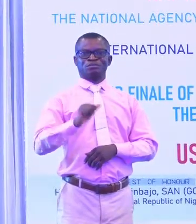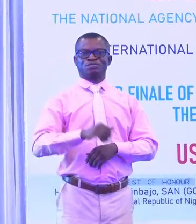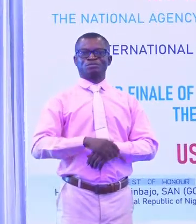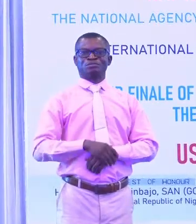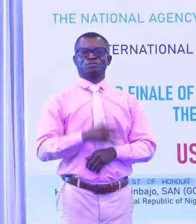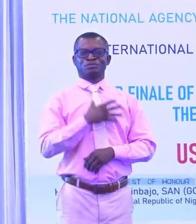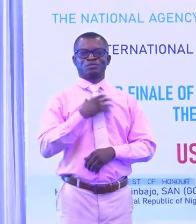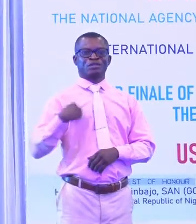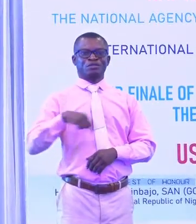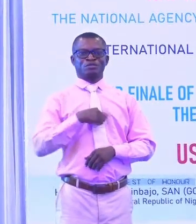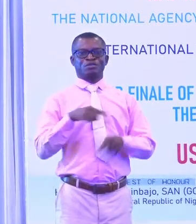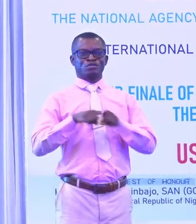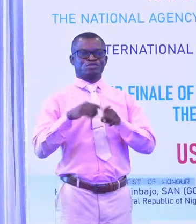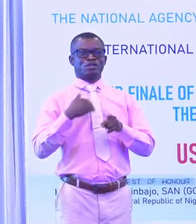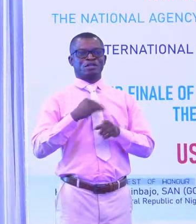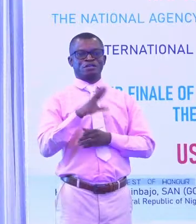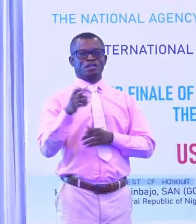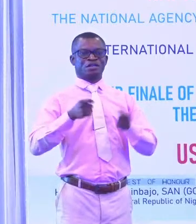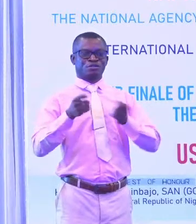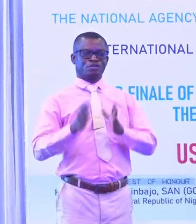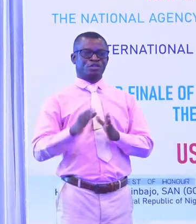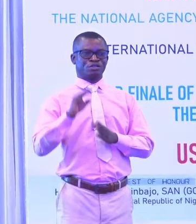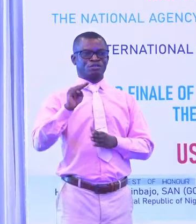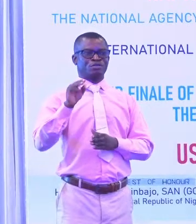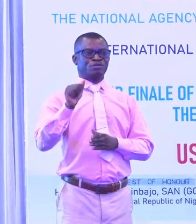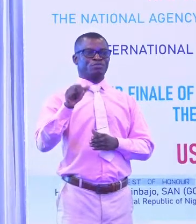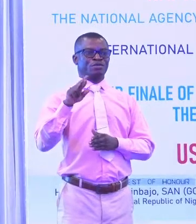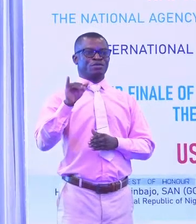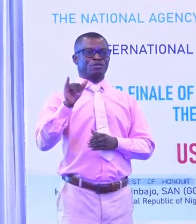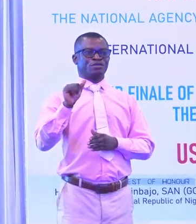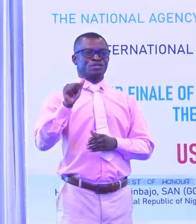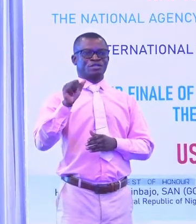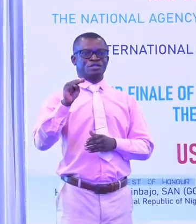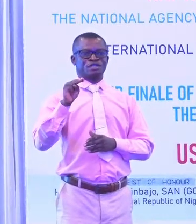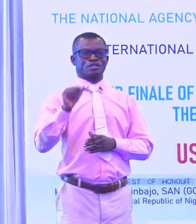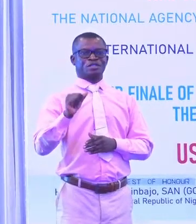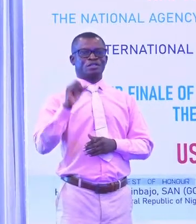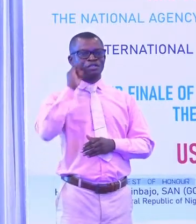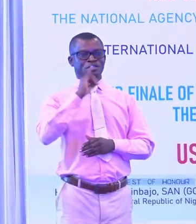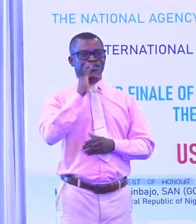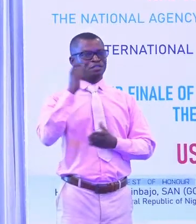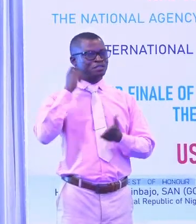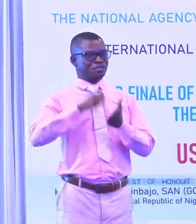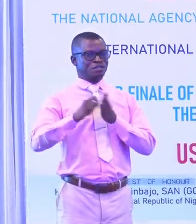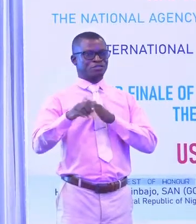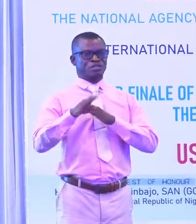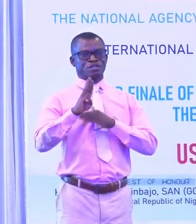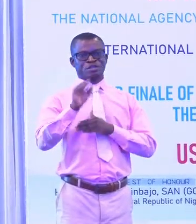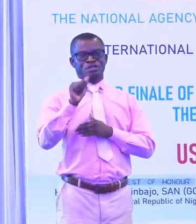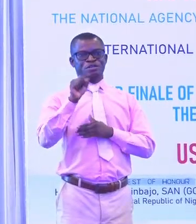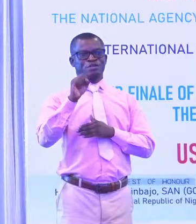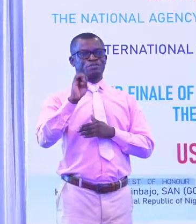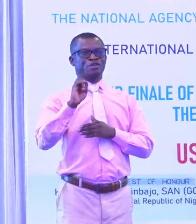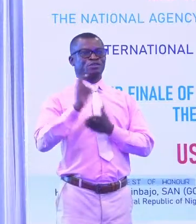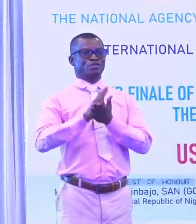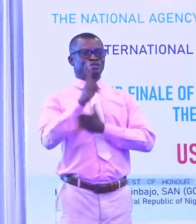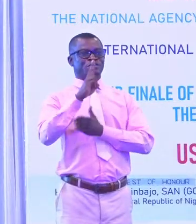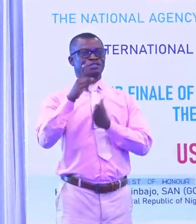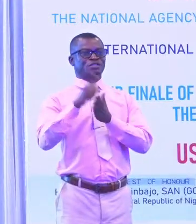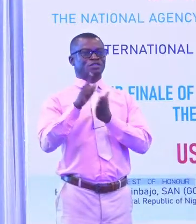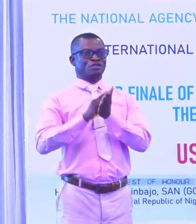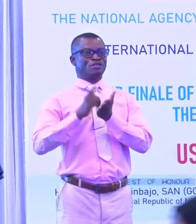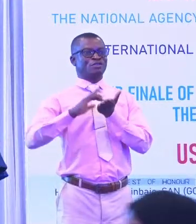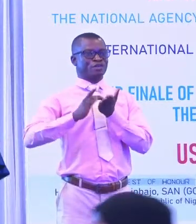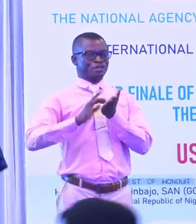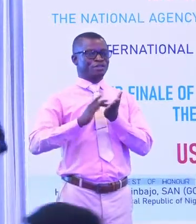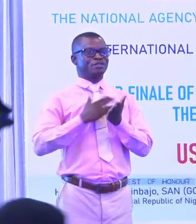And we also have their coordinator, Miriam Idris Abdulkadir. She is Secretary, Bayes University Law Clinic.